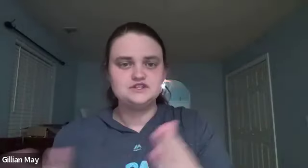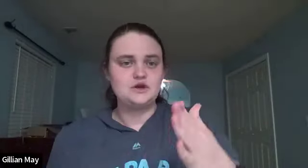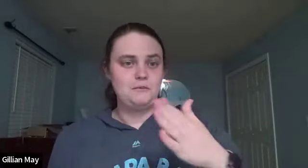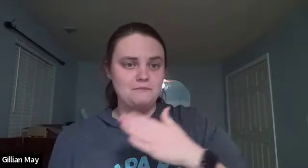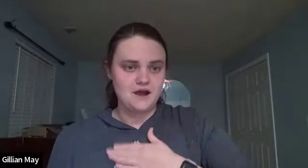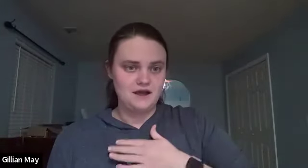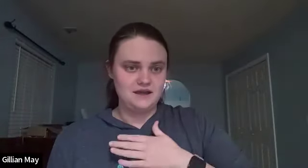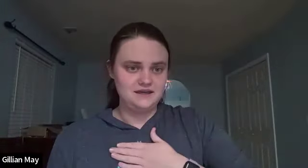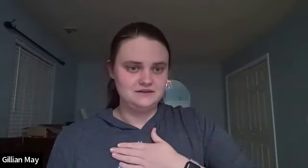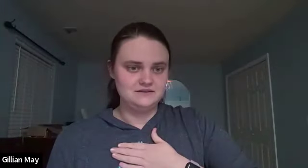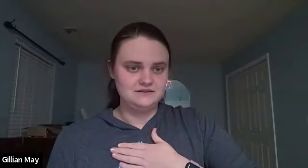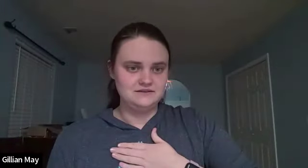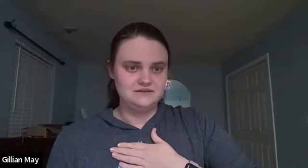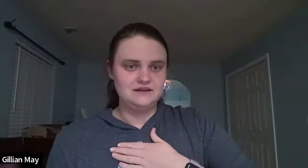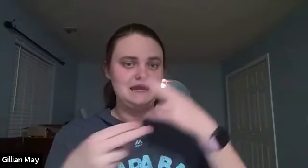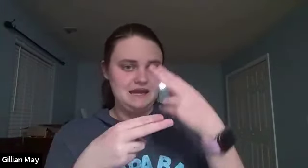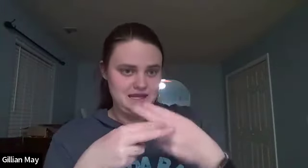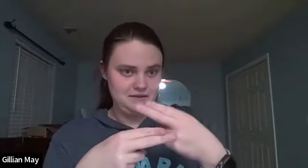So my name.